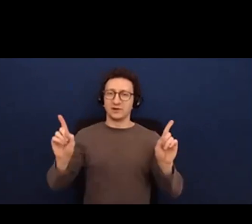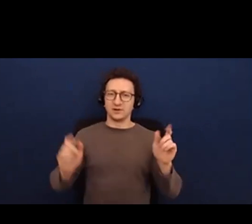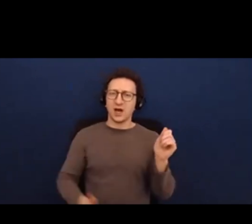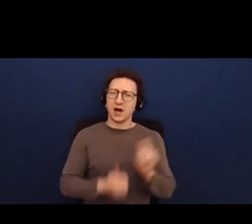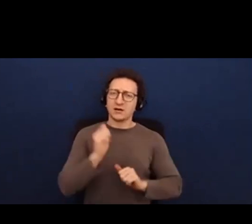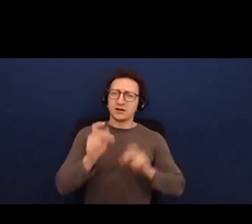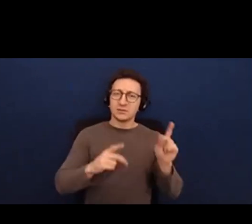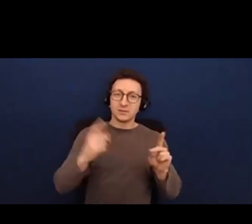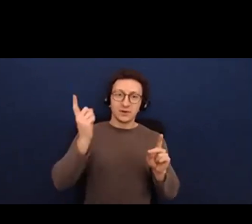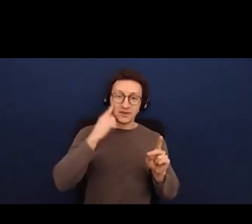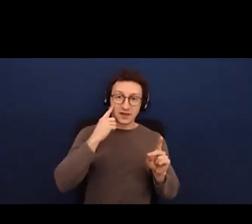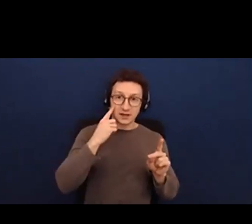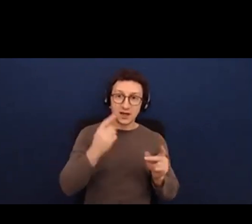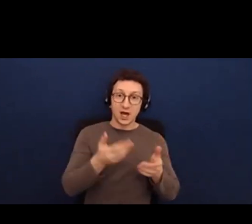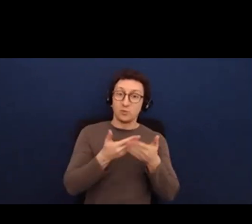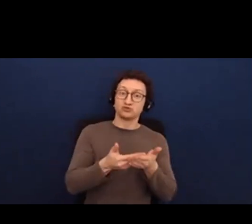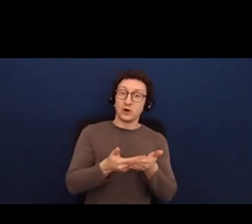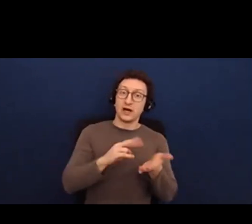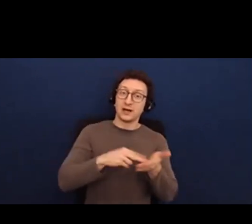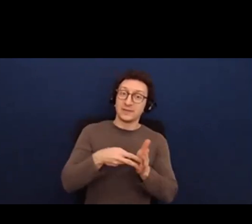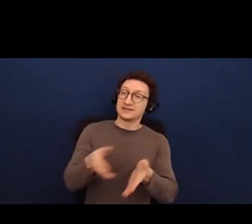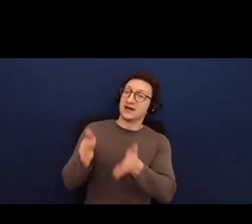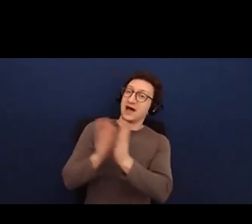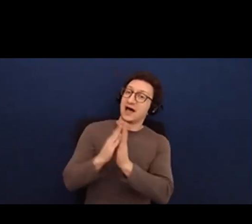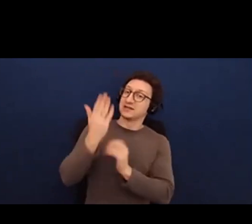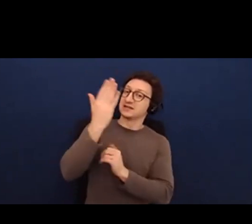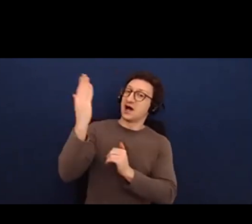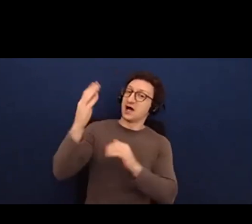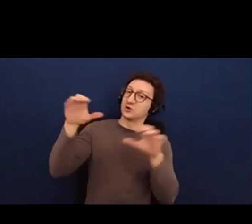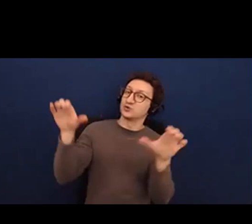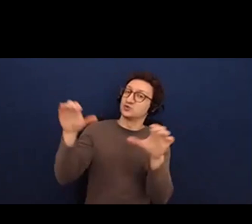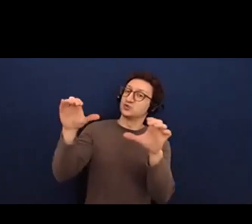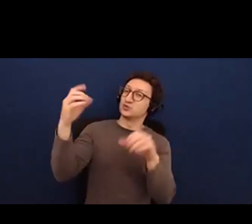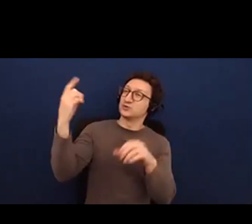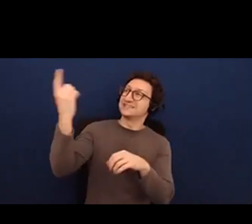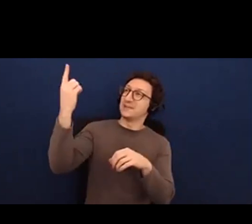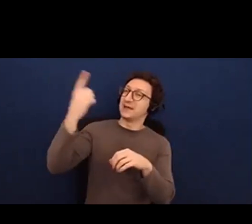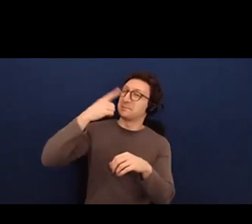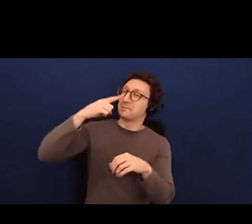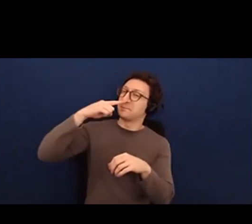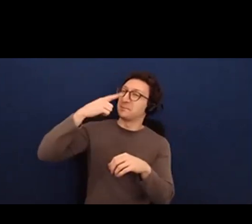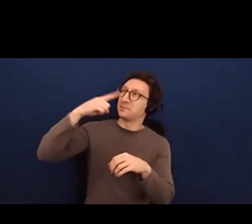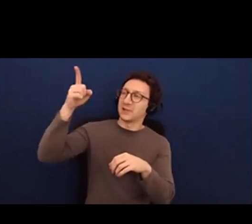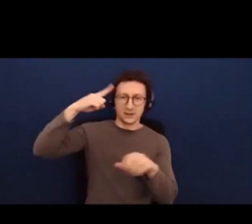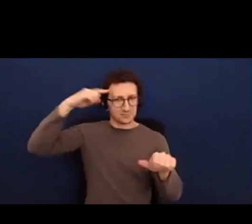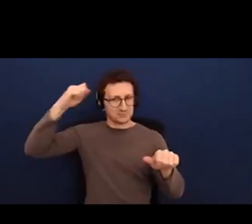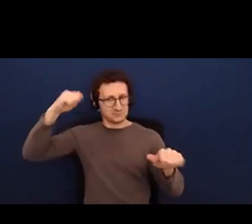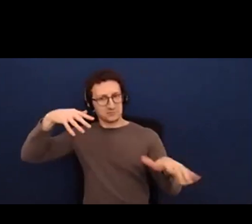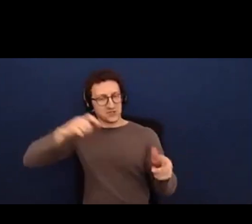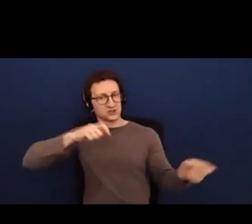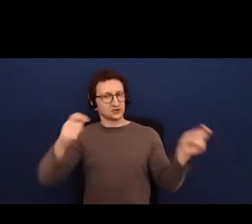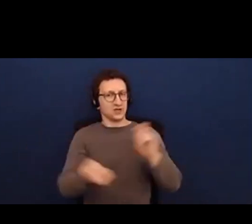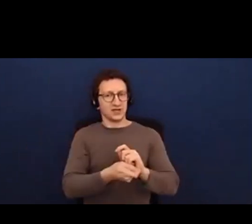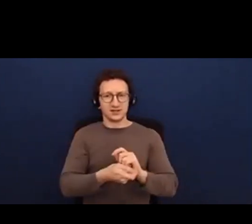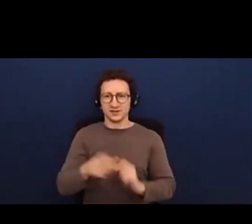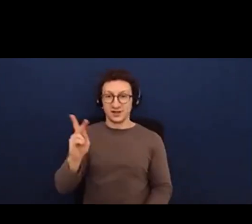would change as a result of your asking, petitionary prayer. Kaplan called that magic, and